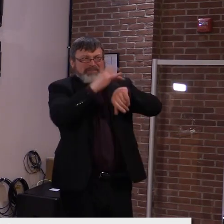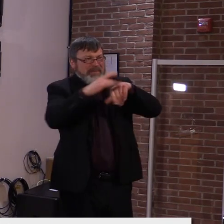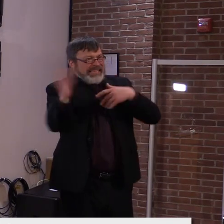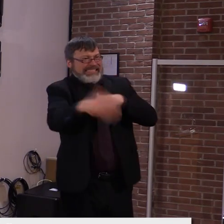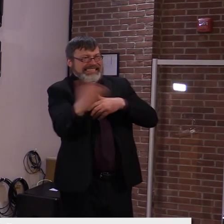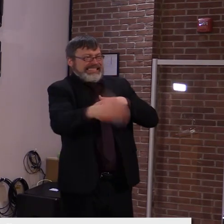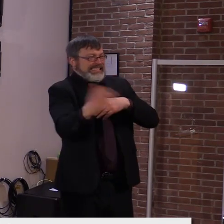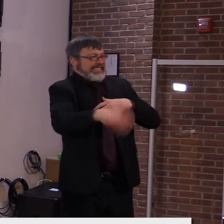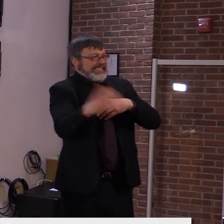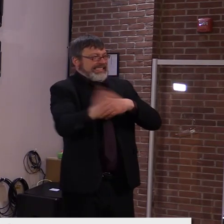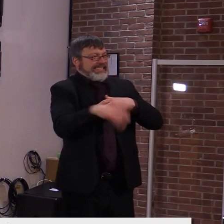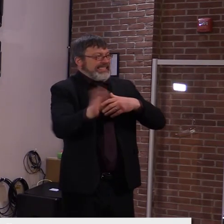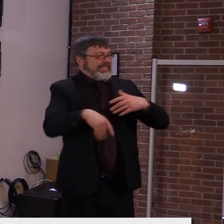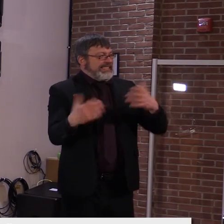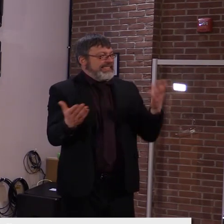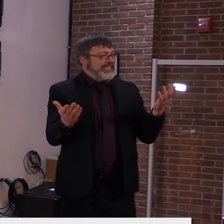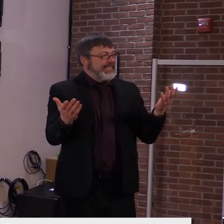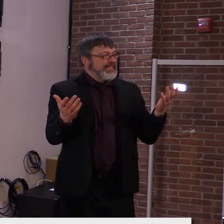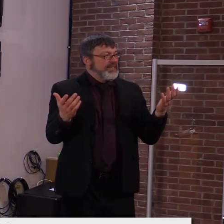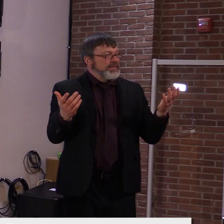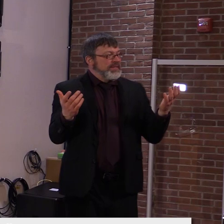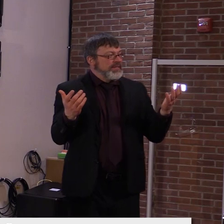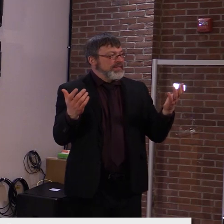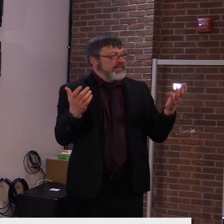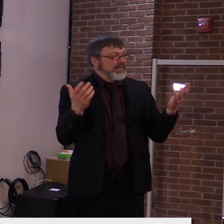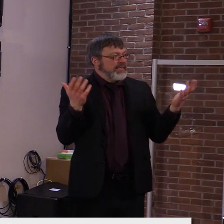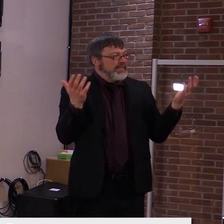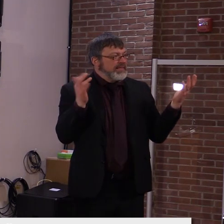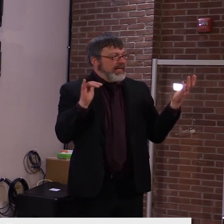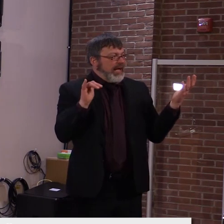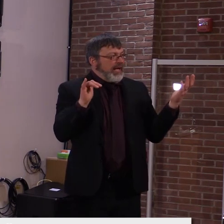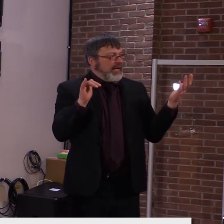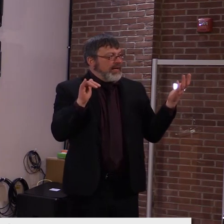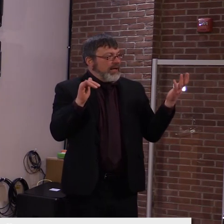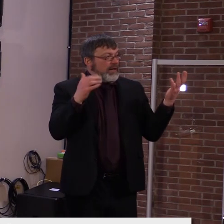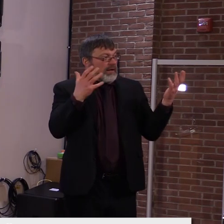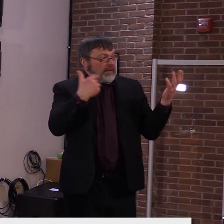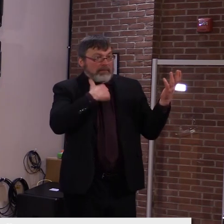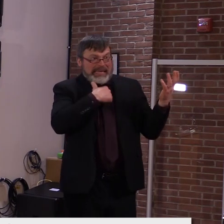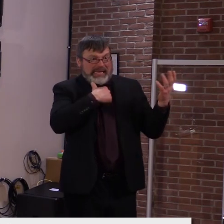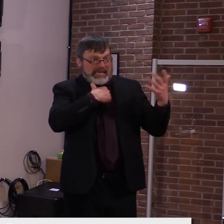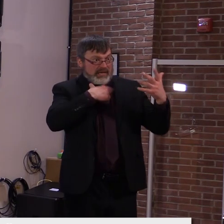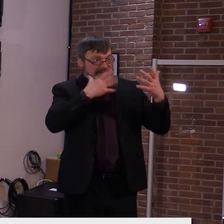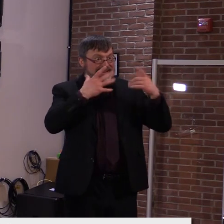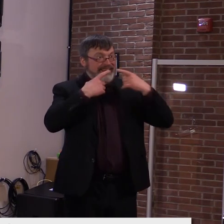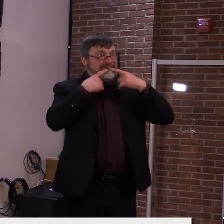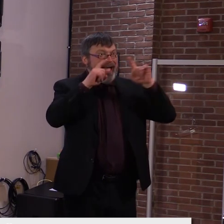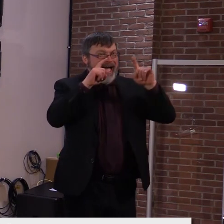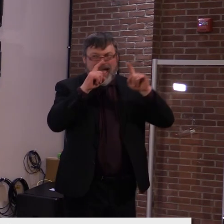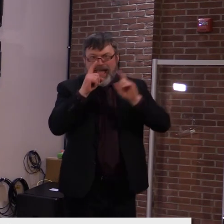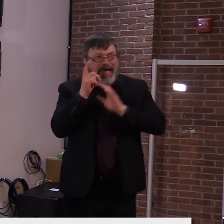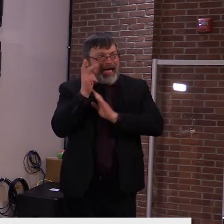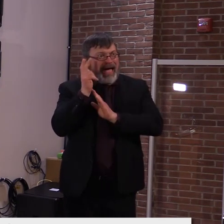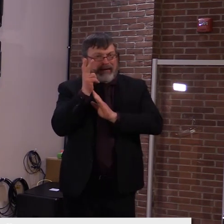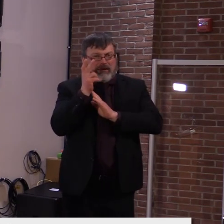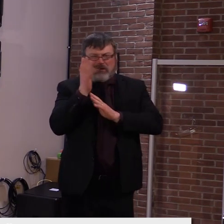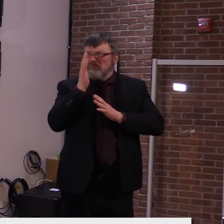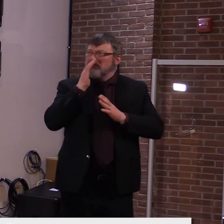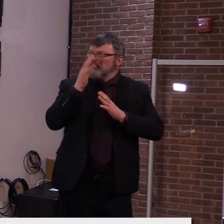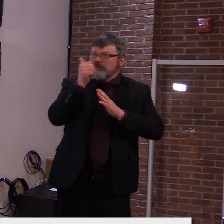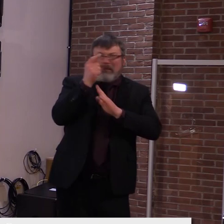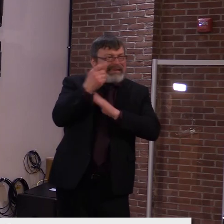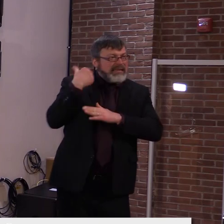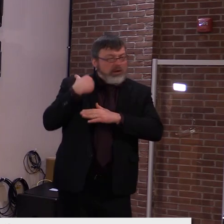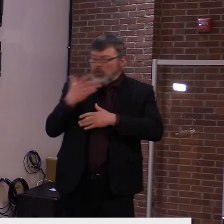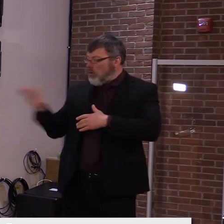left, but they have, when I walked in here, they had 106 slots available on Saturday, and they had